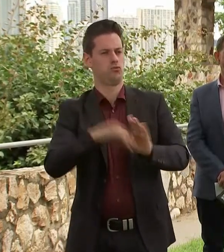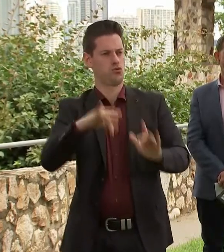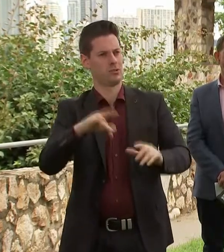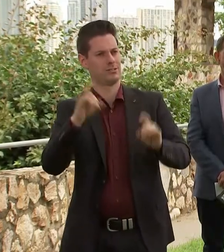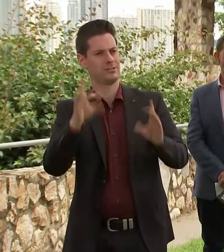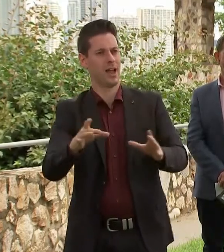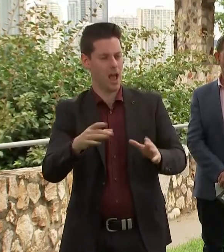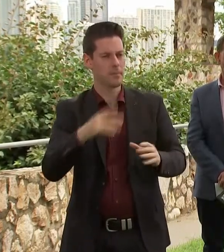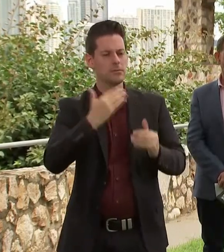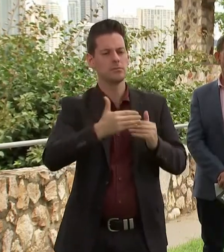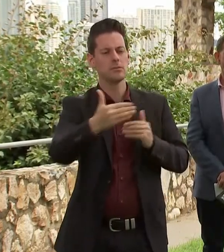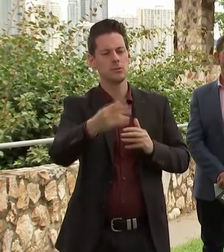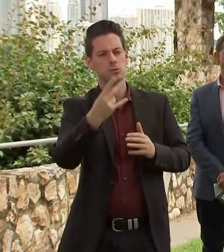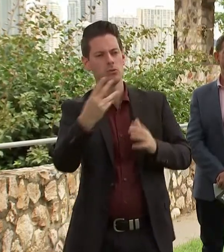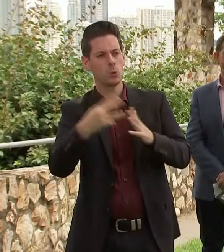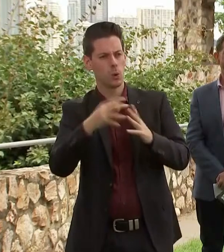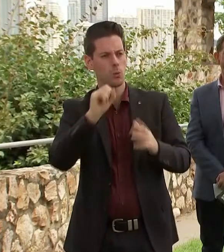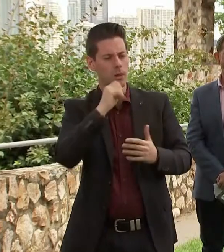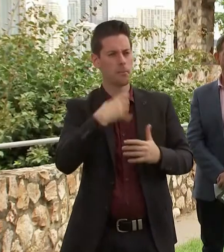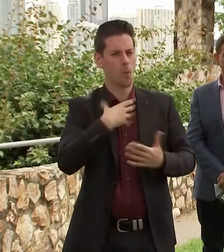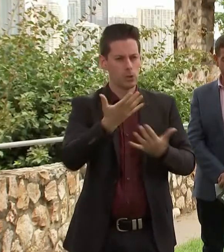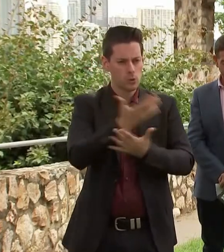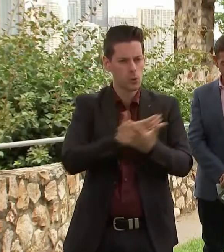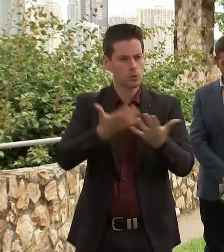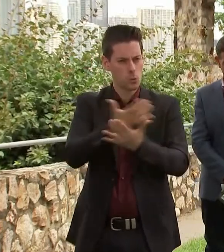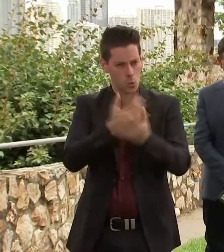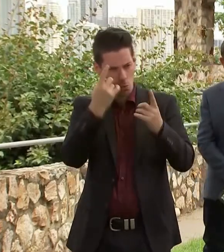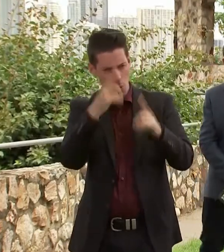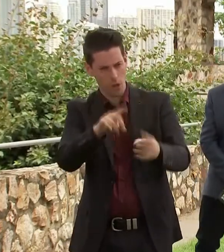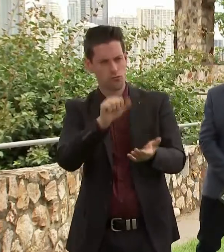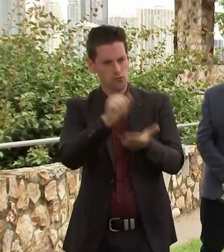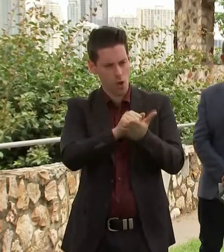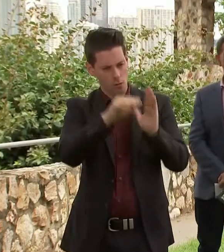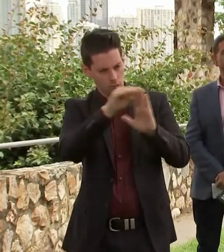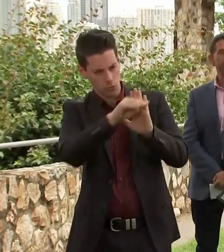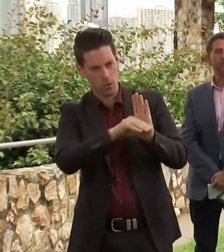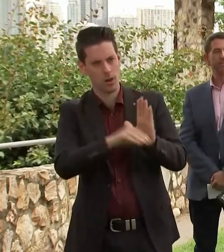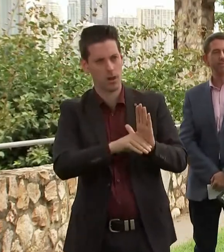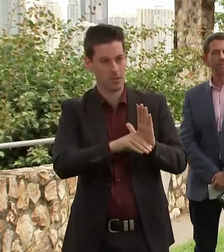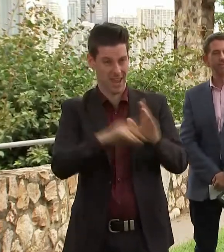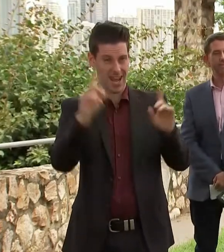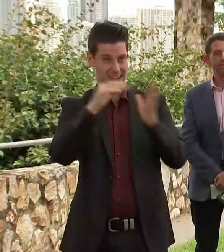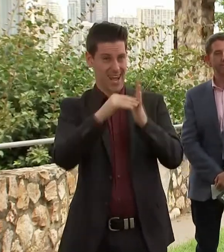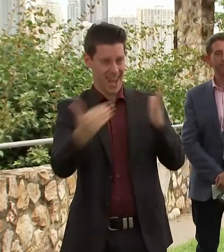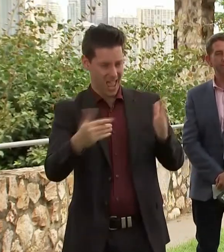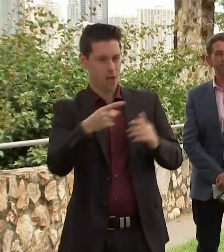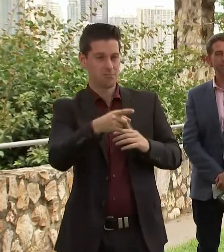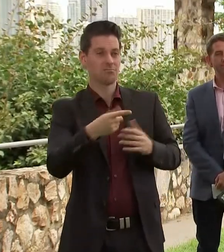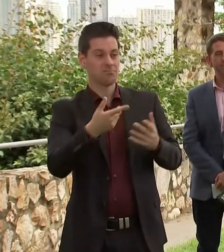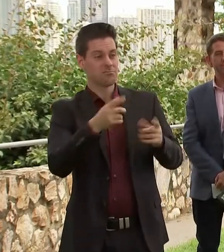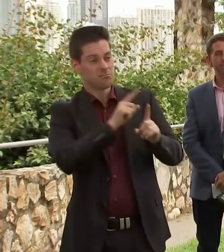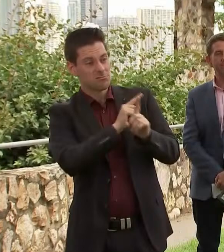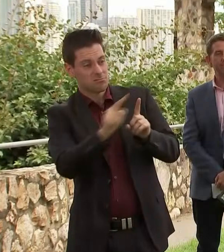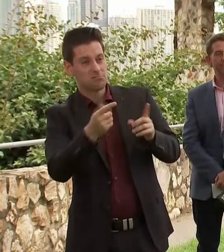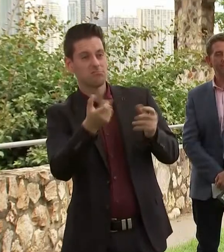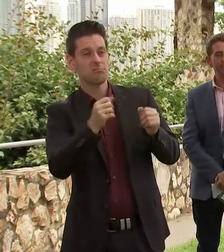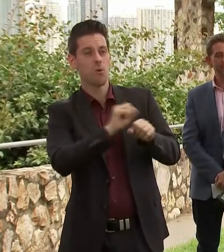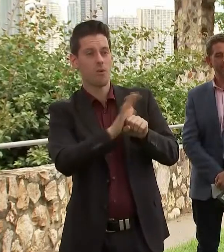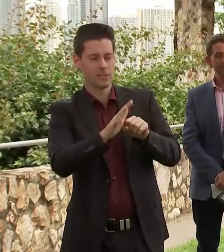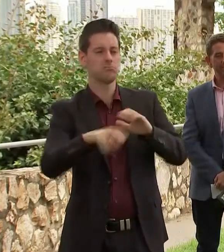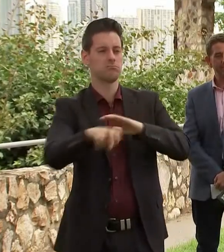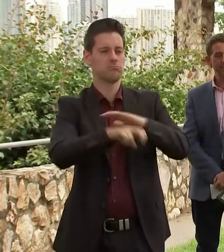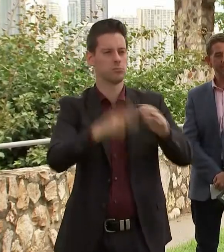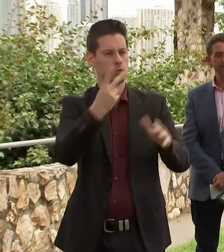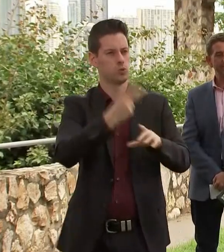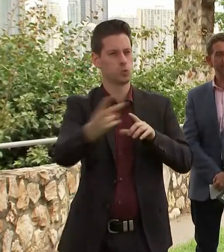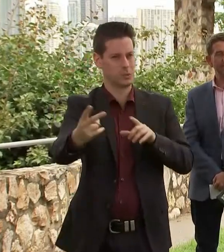points that will need to be worked out, but at this point, children will need to quarantine for 14 days. And before I was just